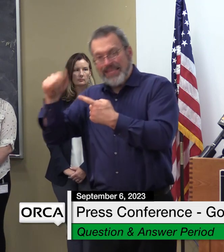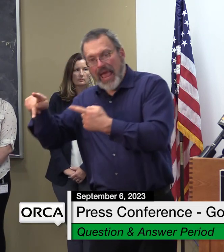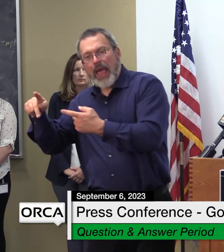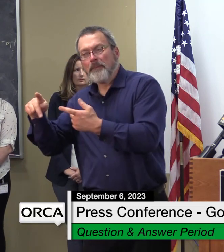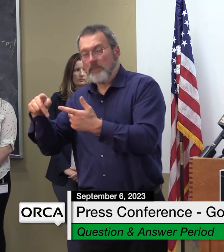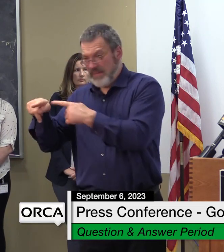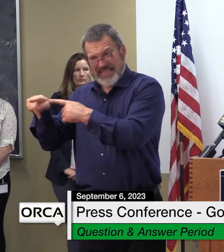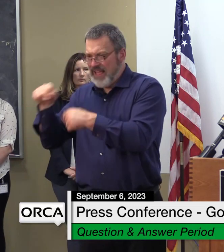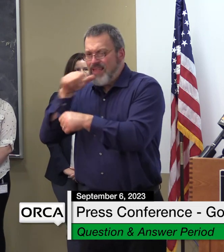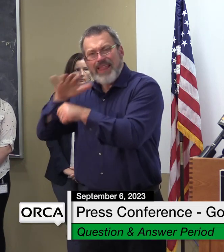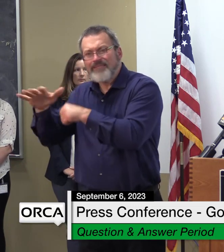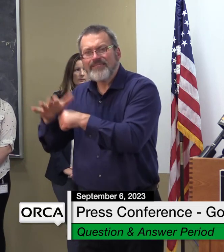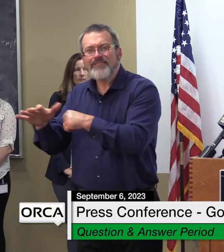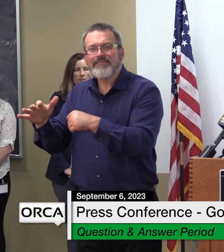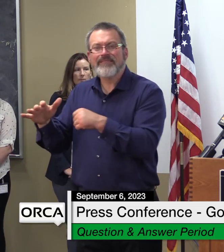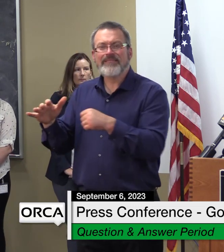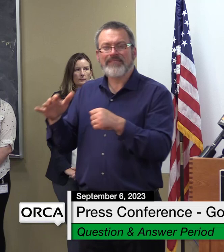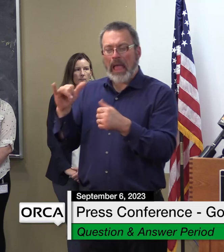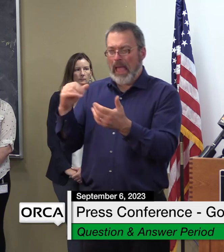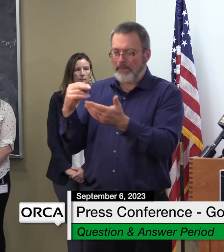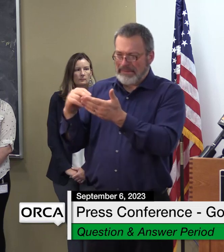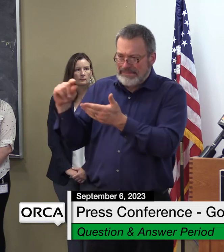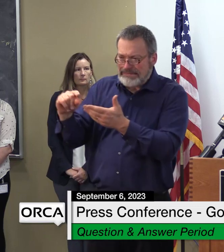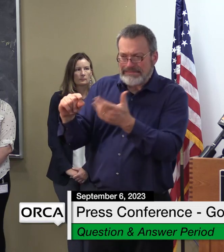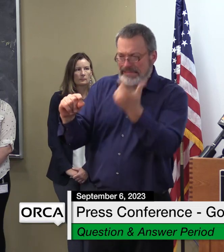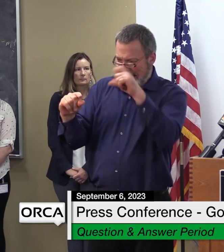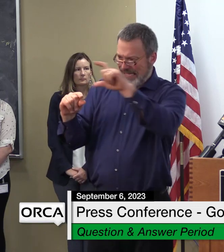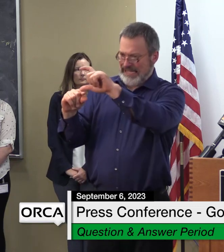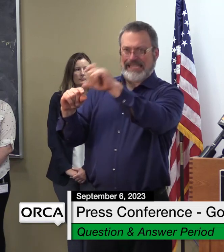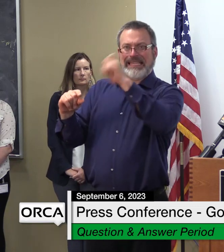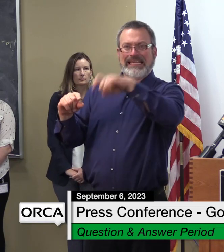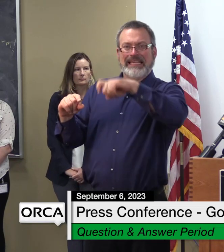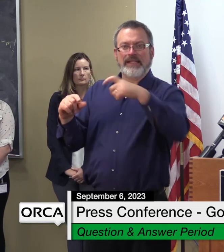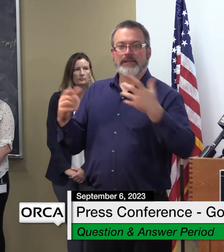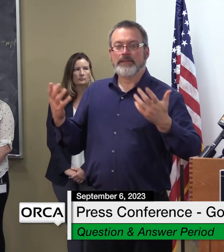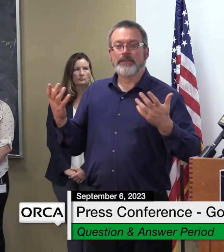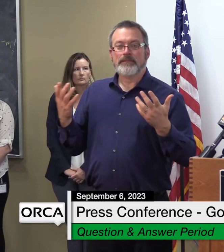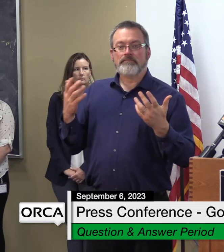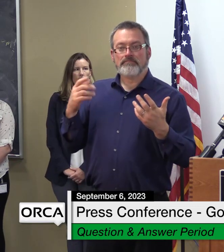either. So we can't get there fast enough.